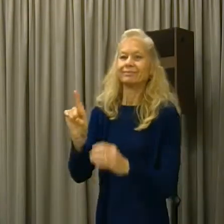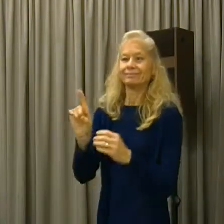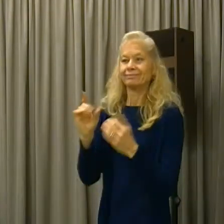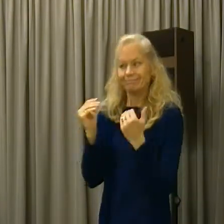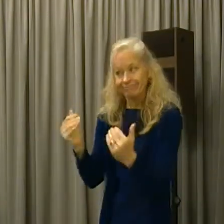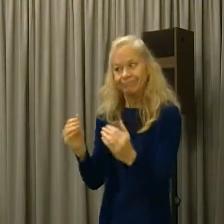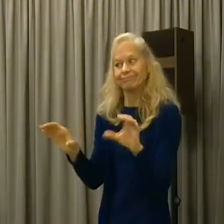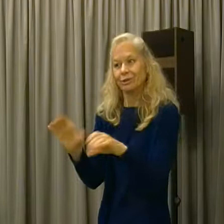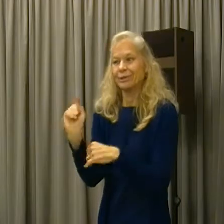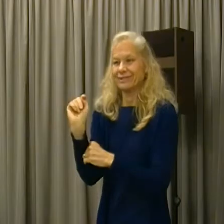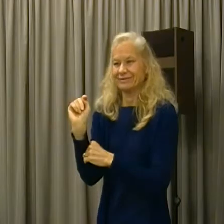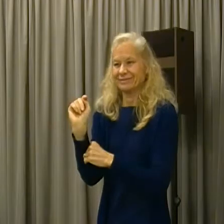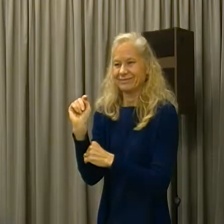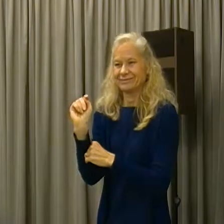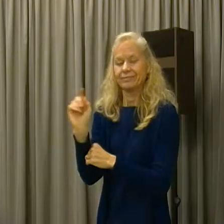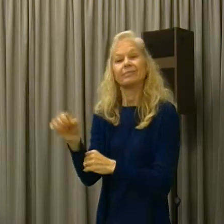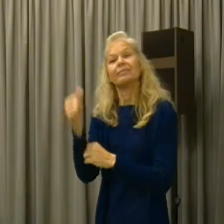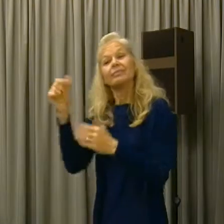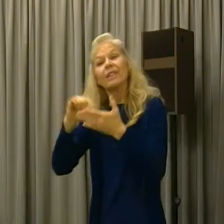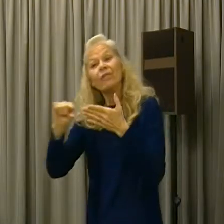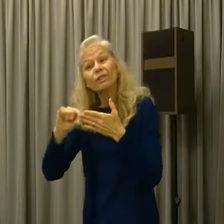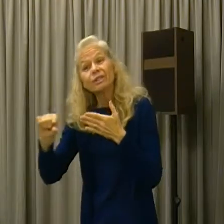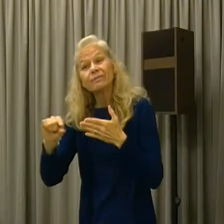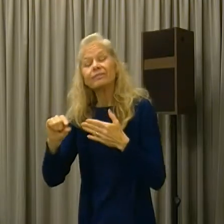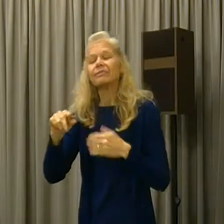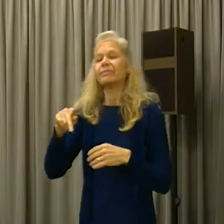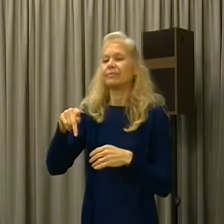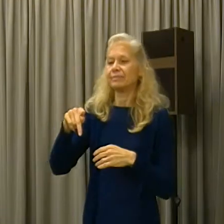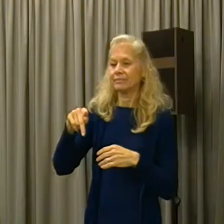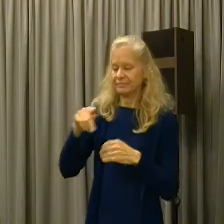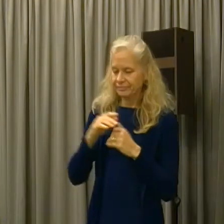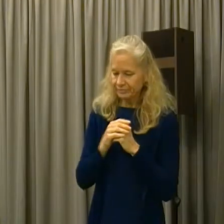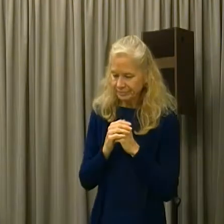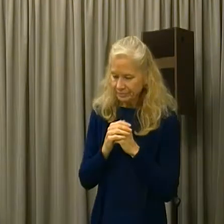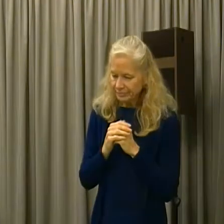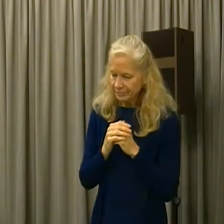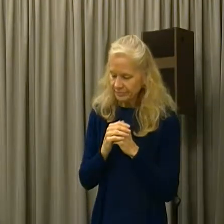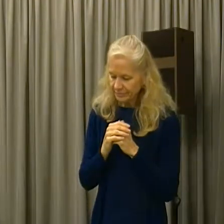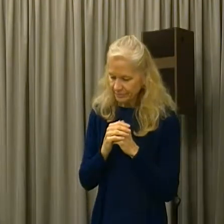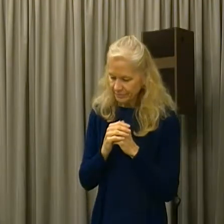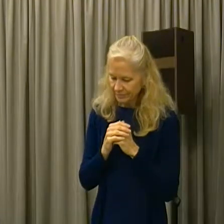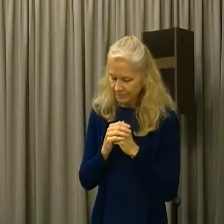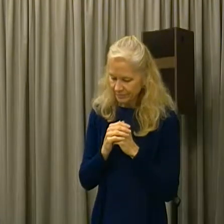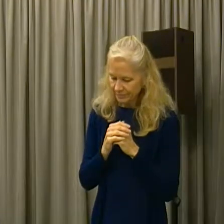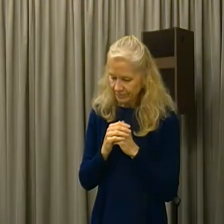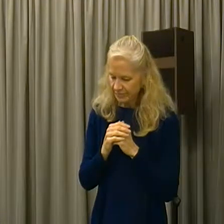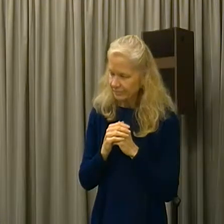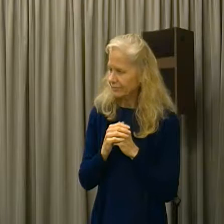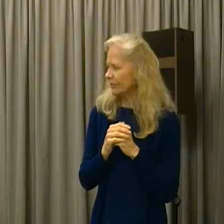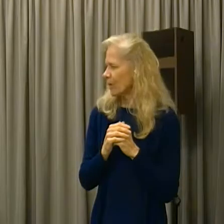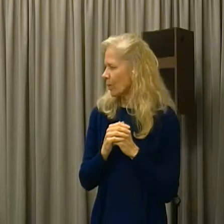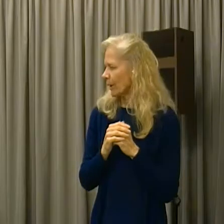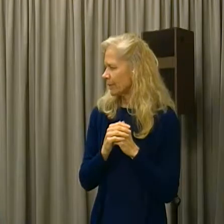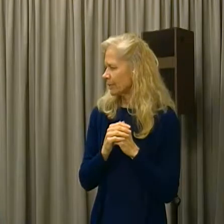deed, do all in the name of the Lord Jesus, giving thanks to God and the Father by Him.